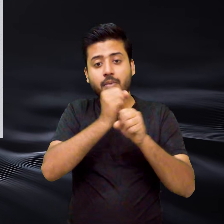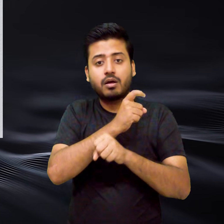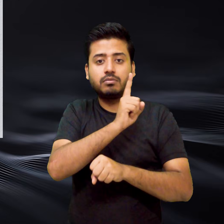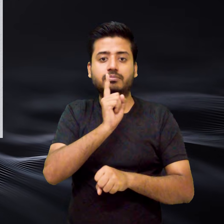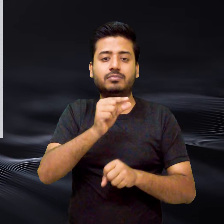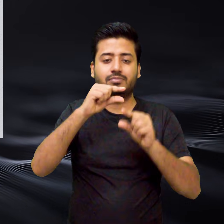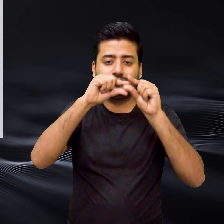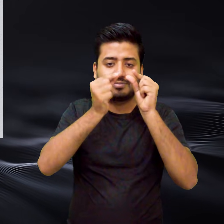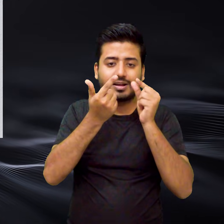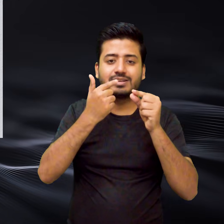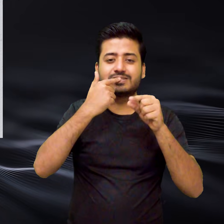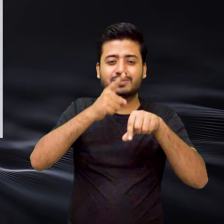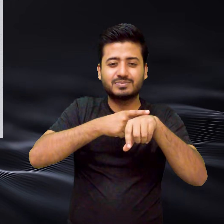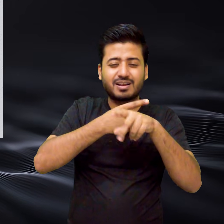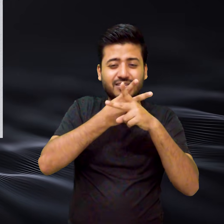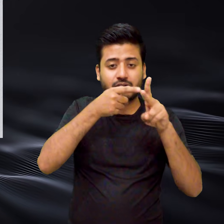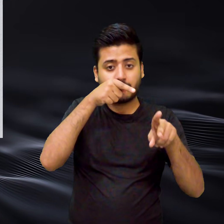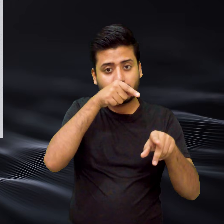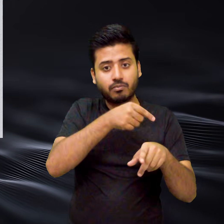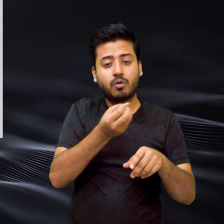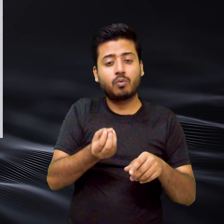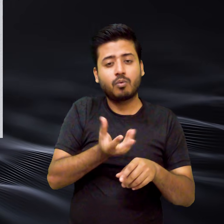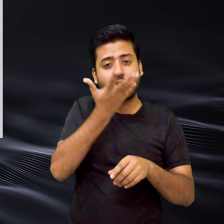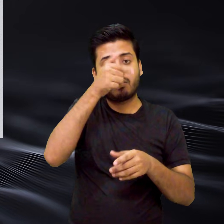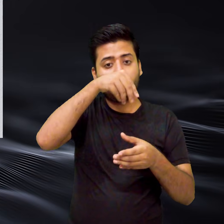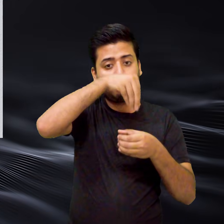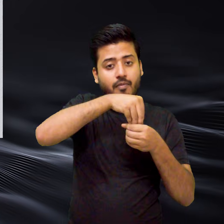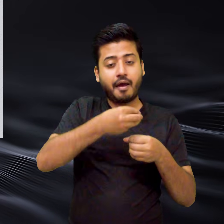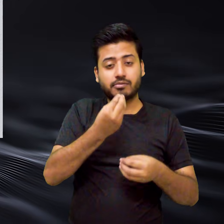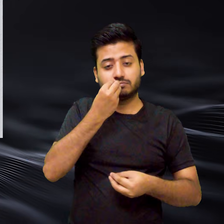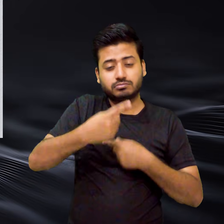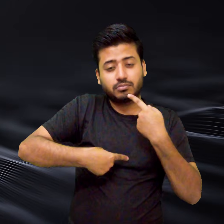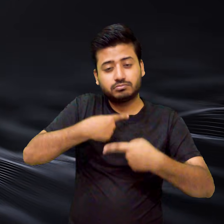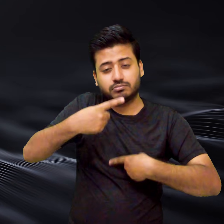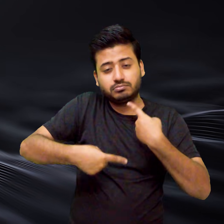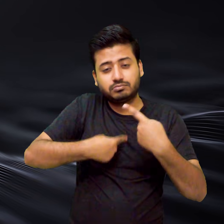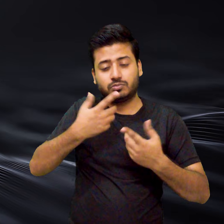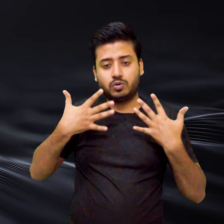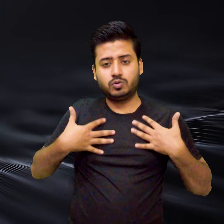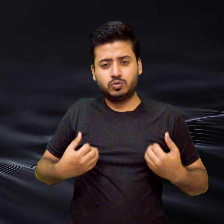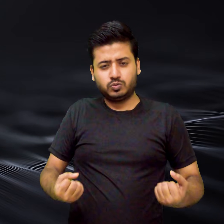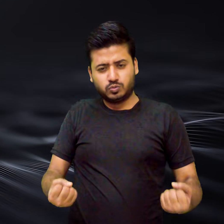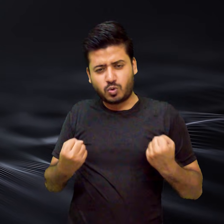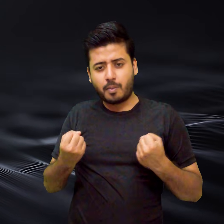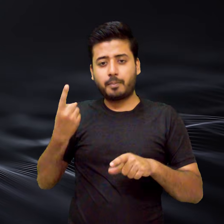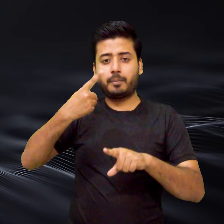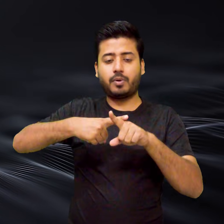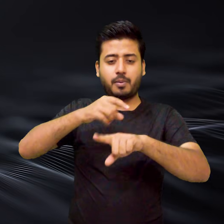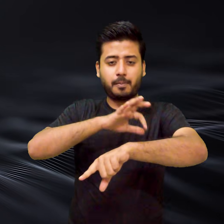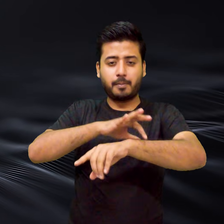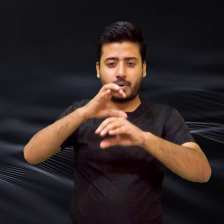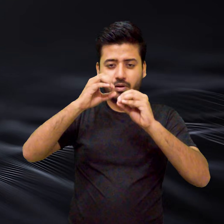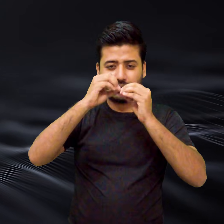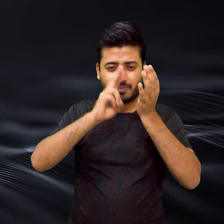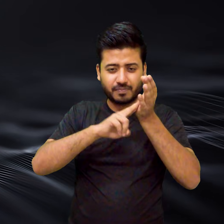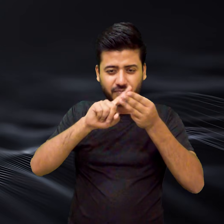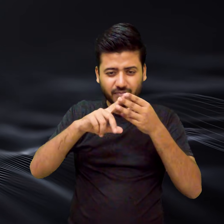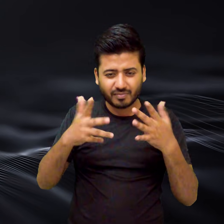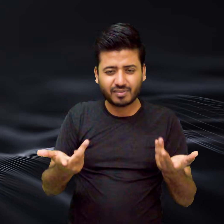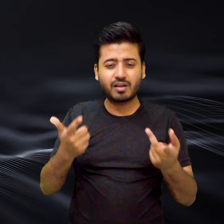perfume, or mineral oil. Look for quality certifications. Trusted brands often have quality certifications and transparent labeling